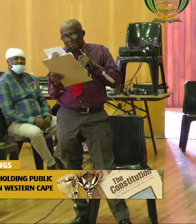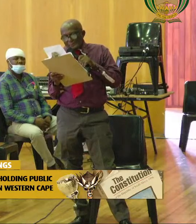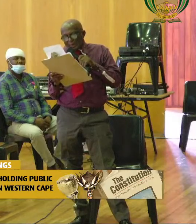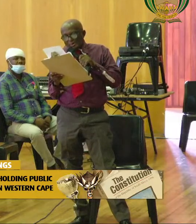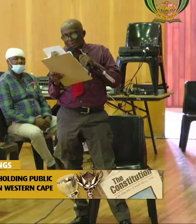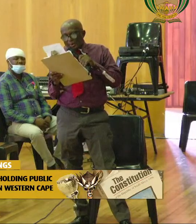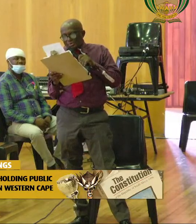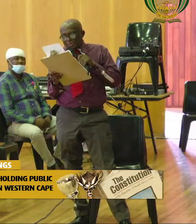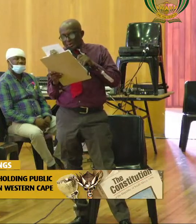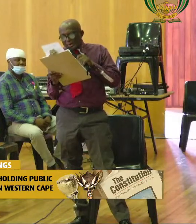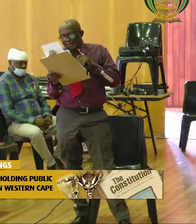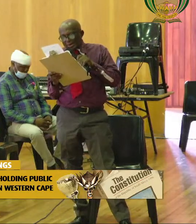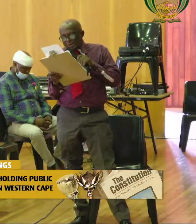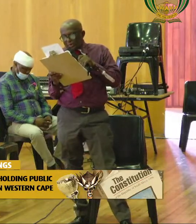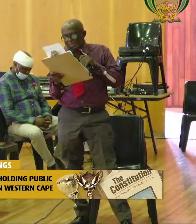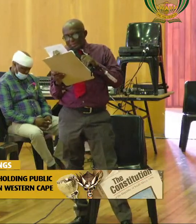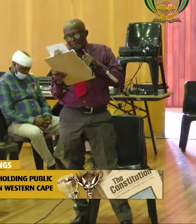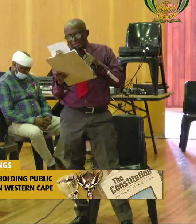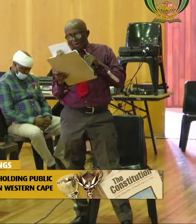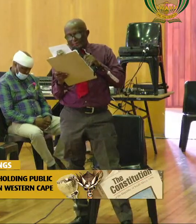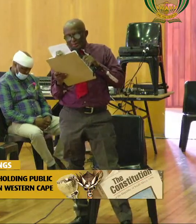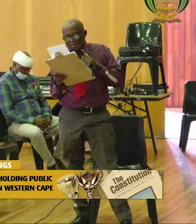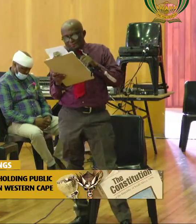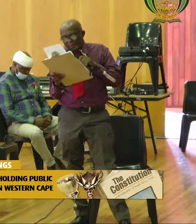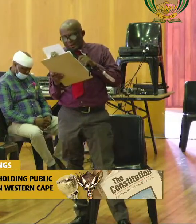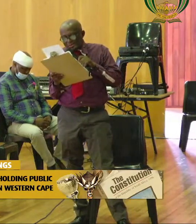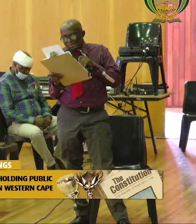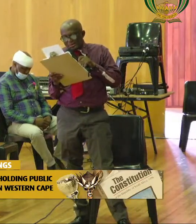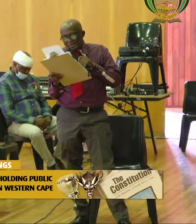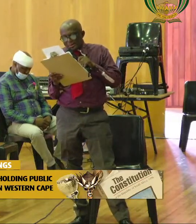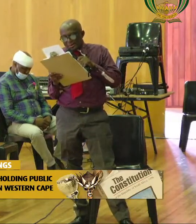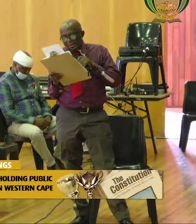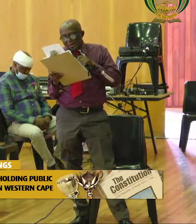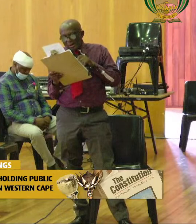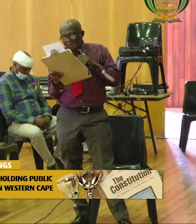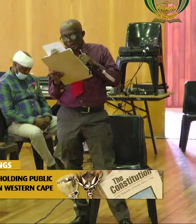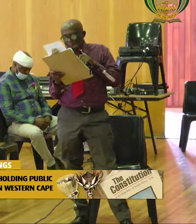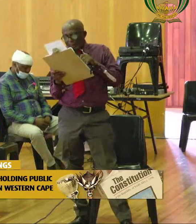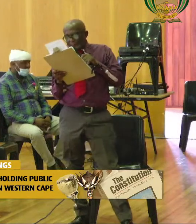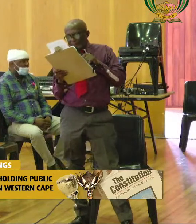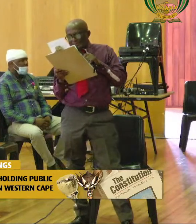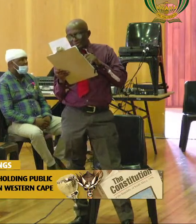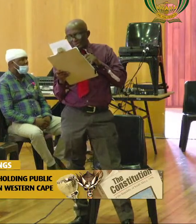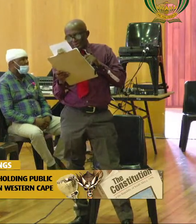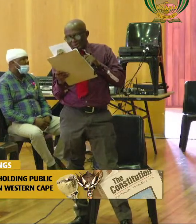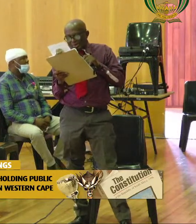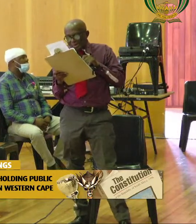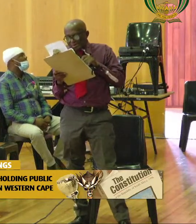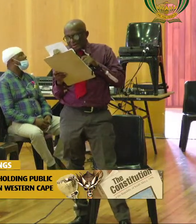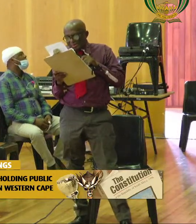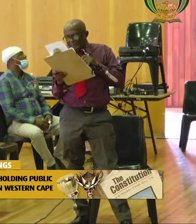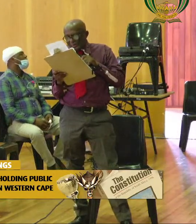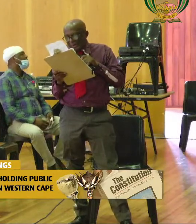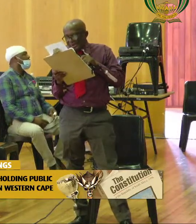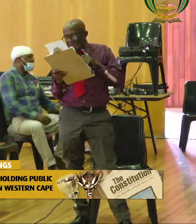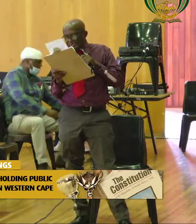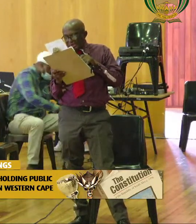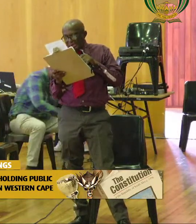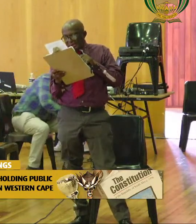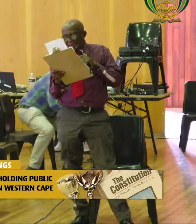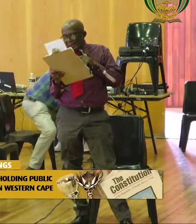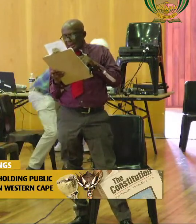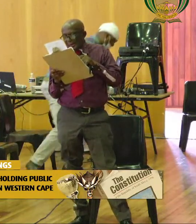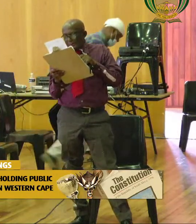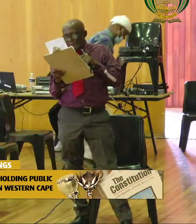Do not support or do not agree with the matter of independence. There are problems created for the